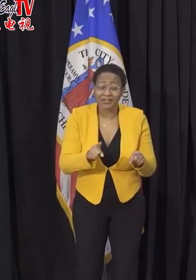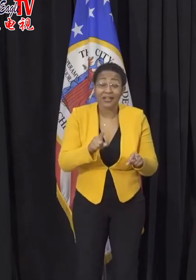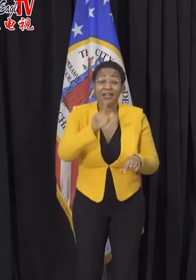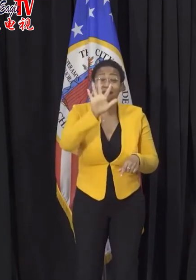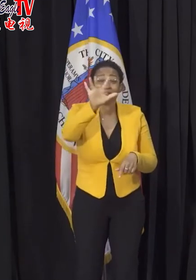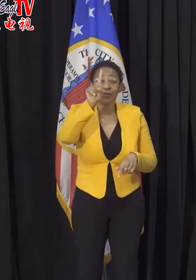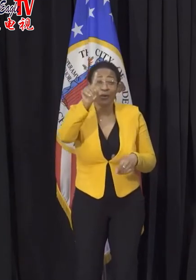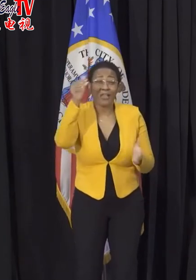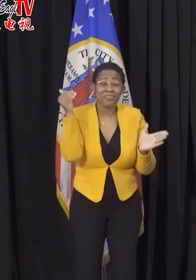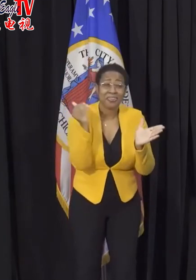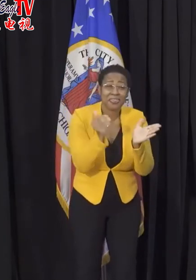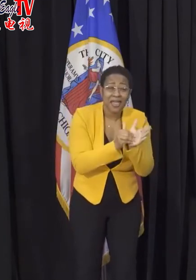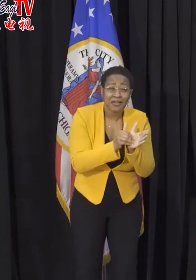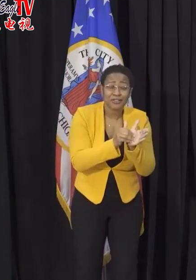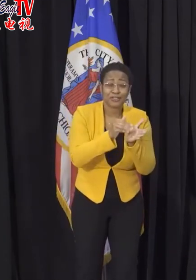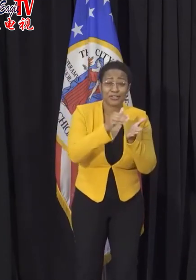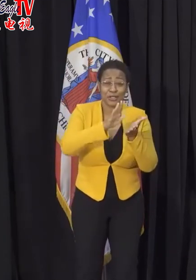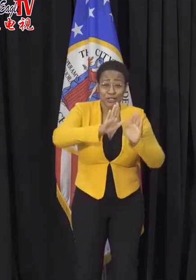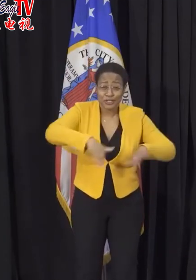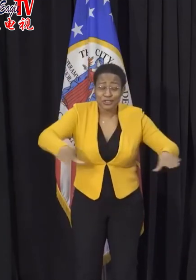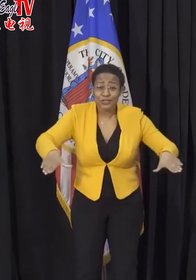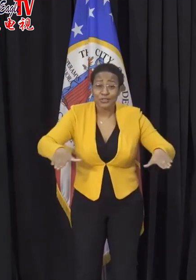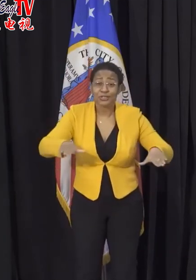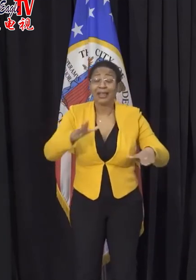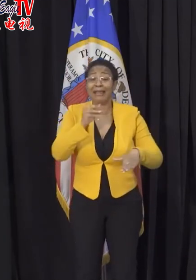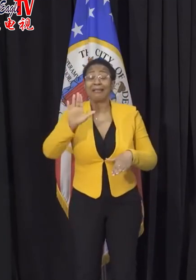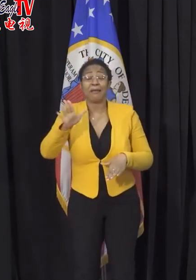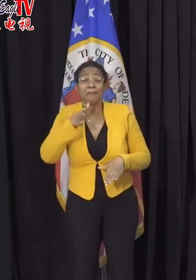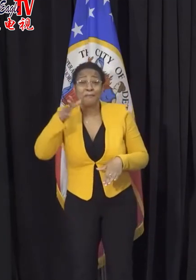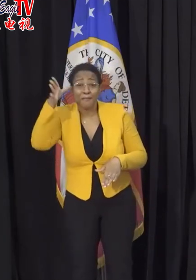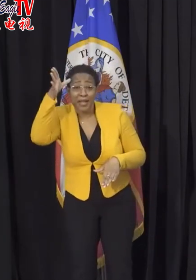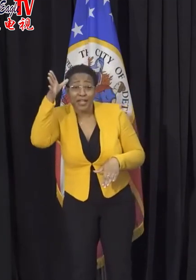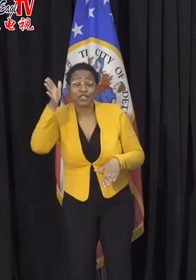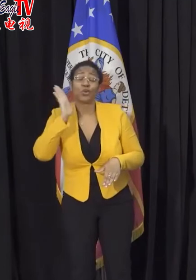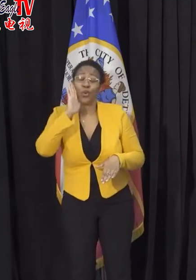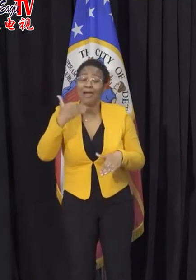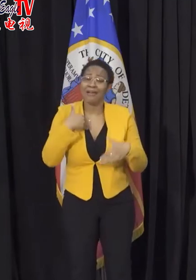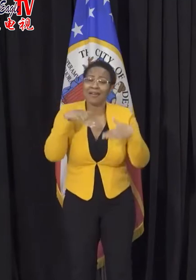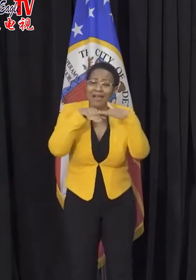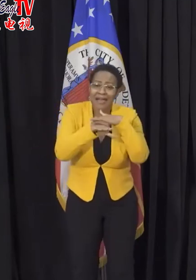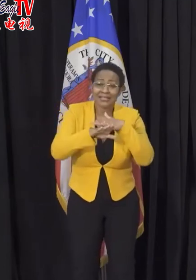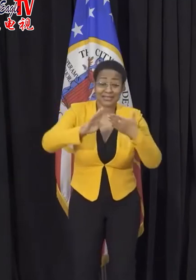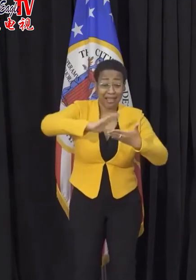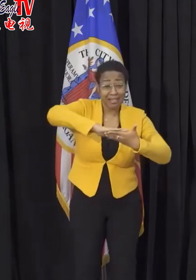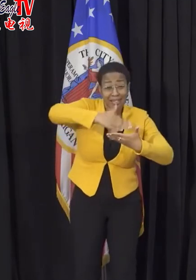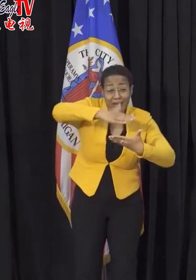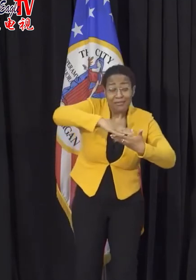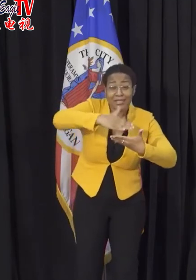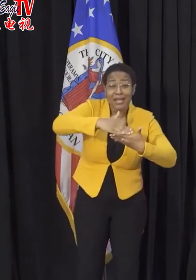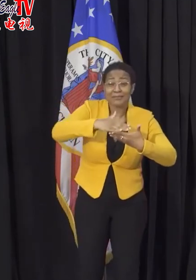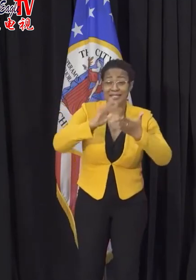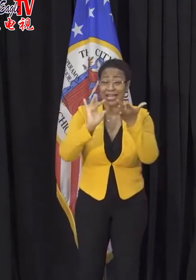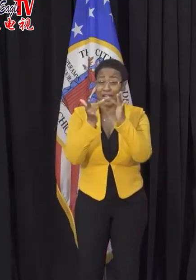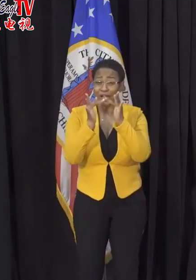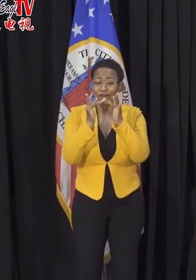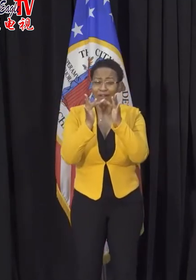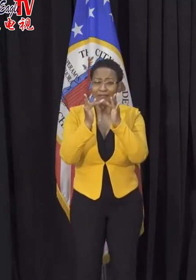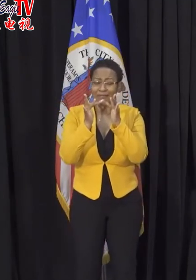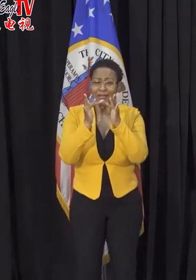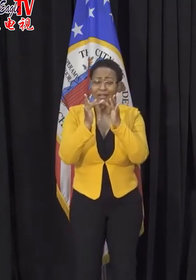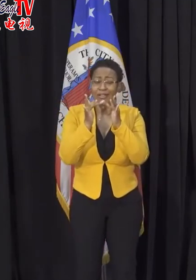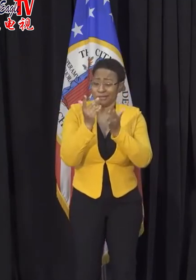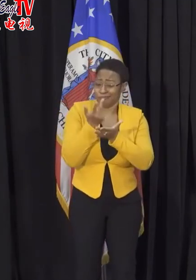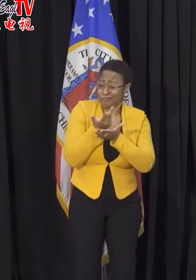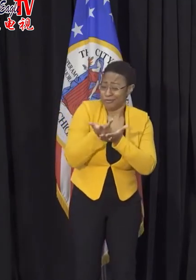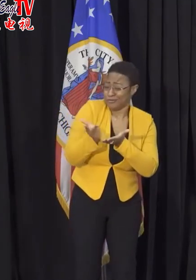51,000 school children, Dr. Vitti, and their parents will have access to laptops and the internet. A